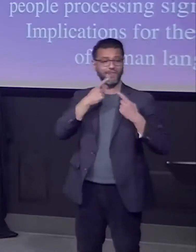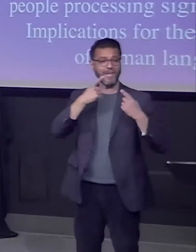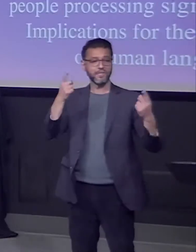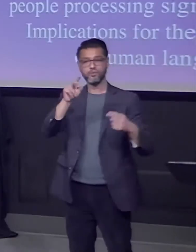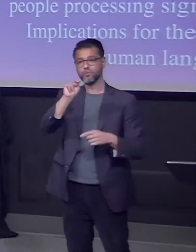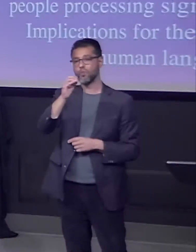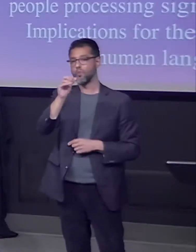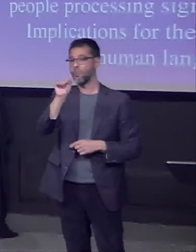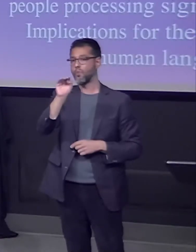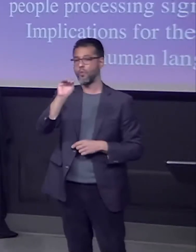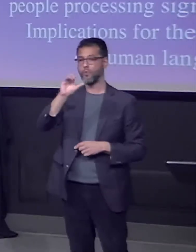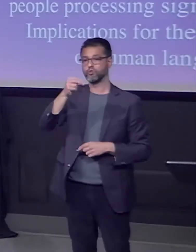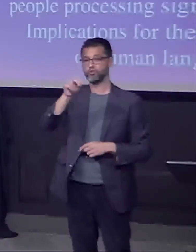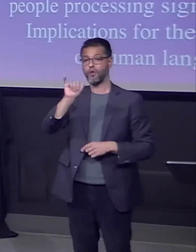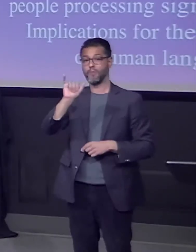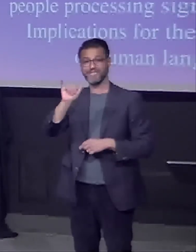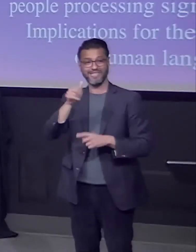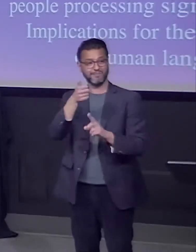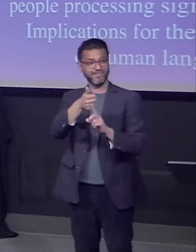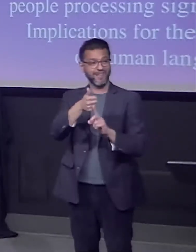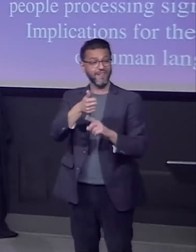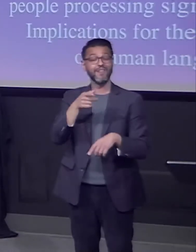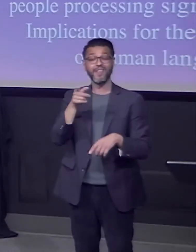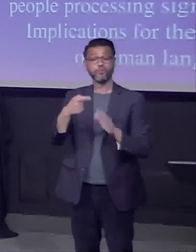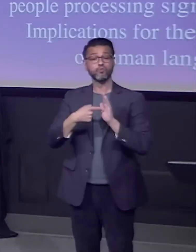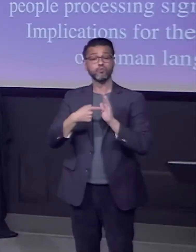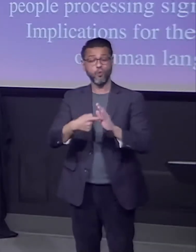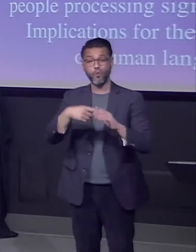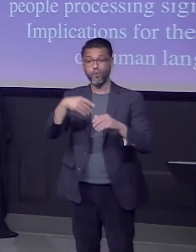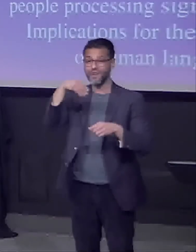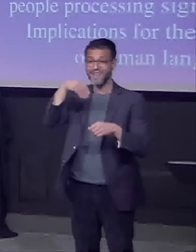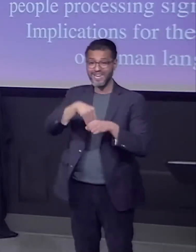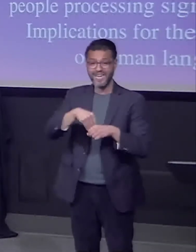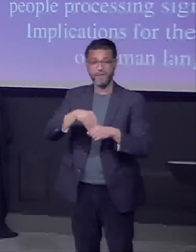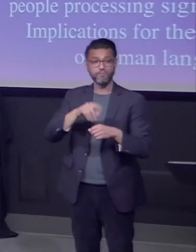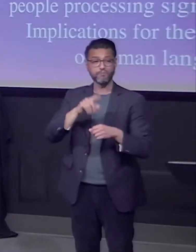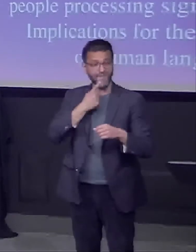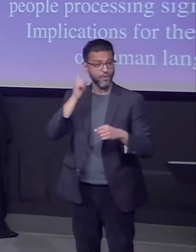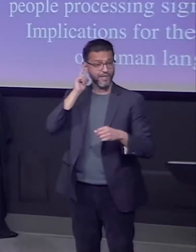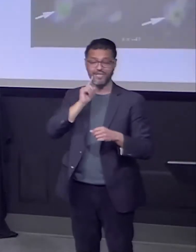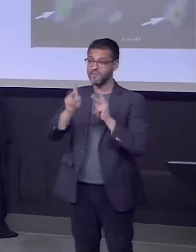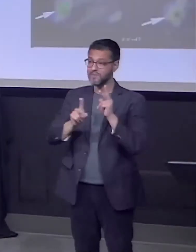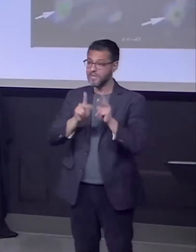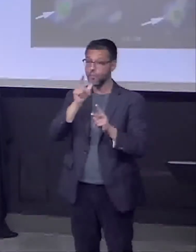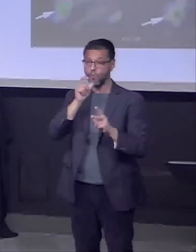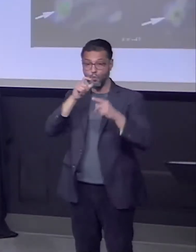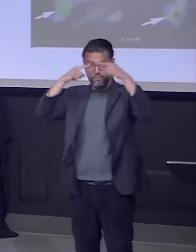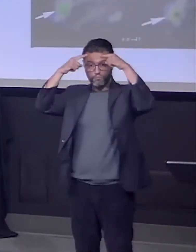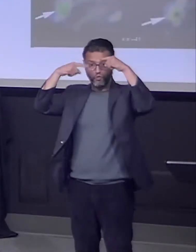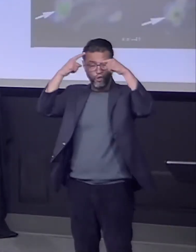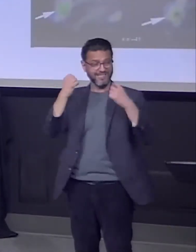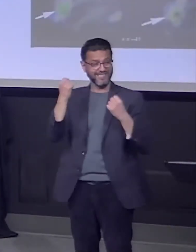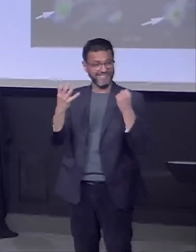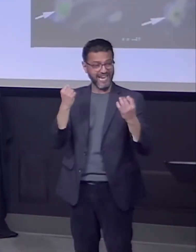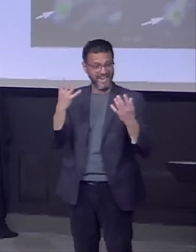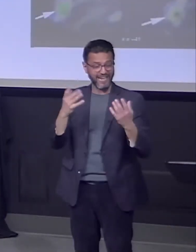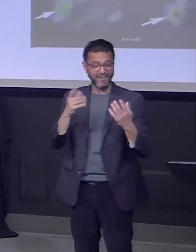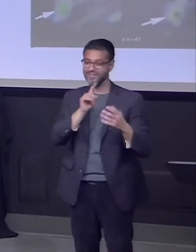And what it showed is that in profoundly deaf people that process sign language, the same region